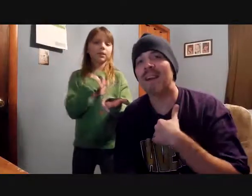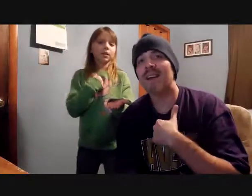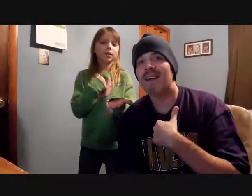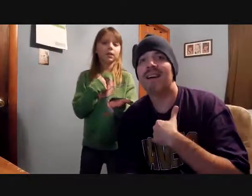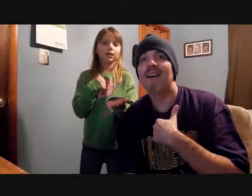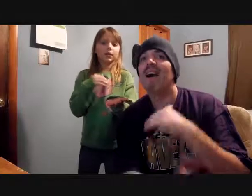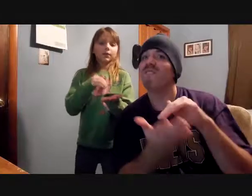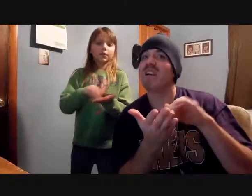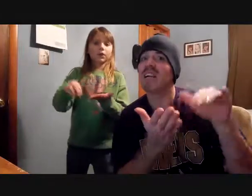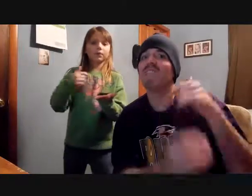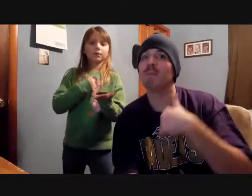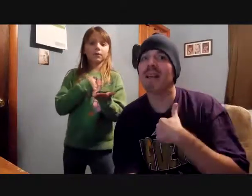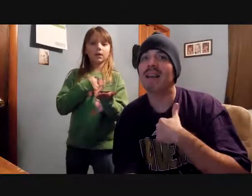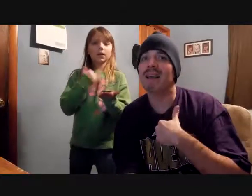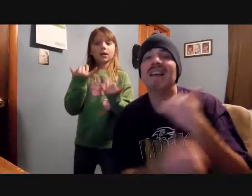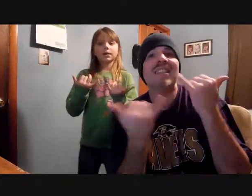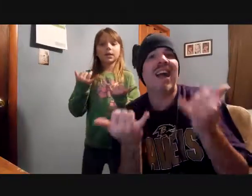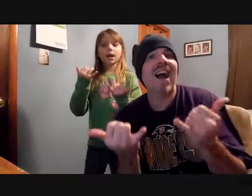I can't be enough